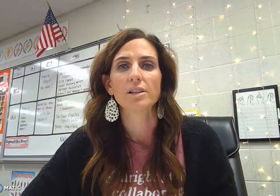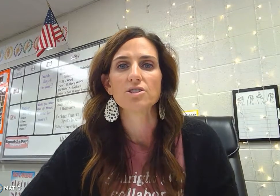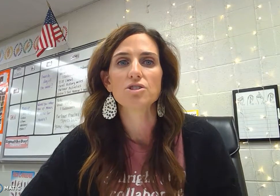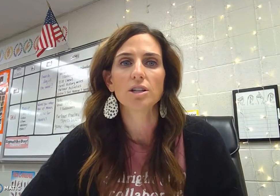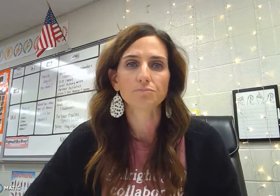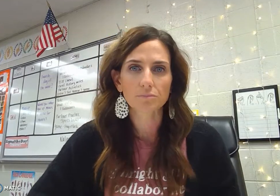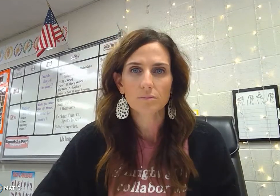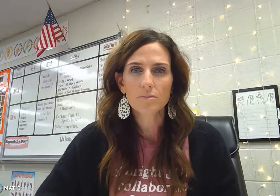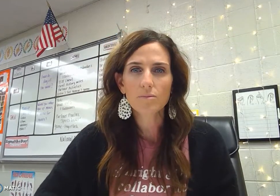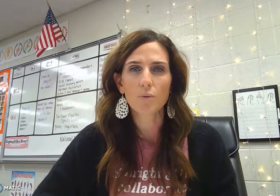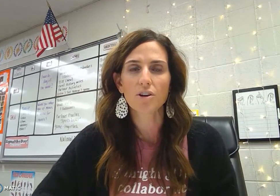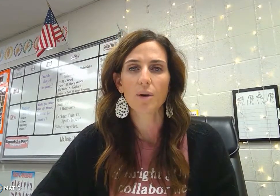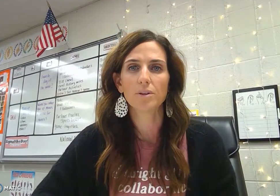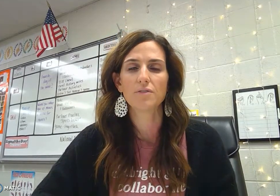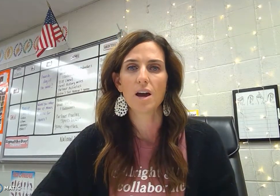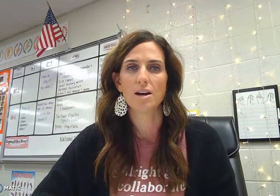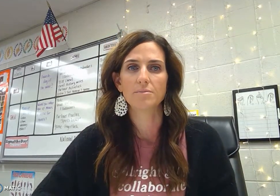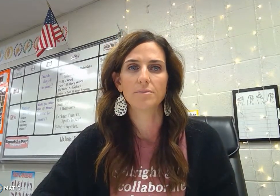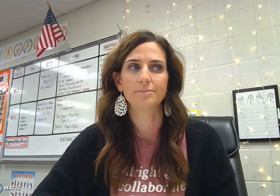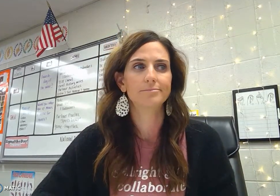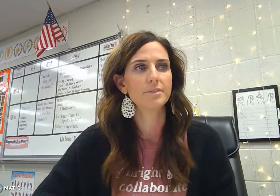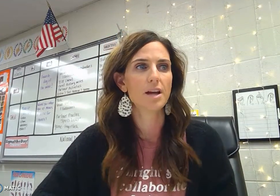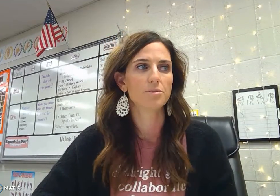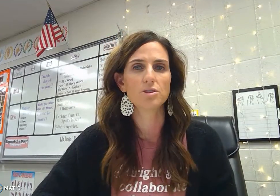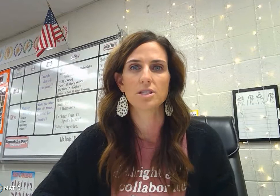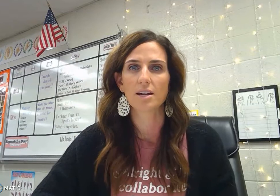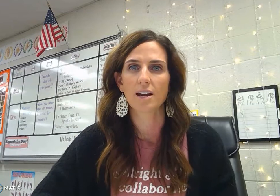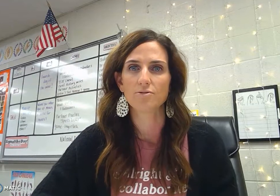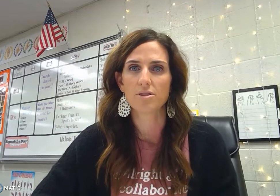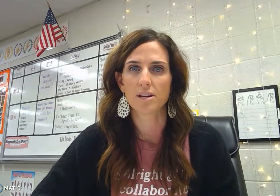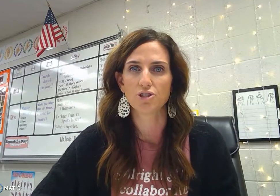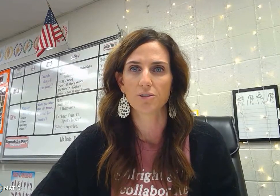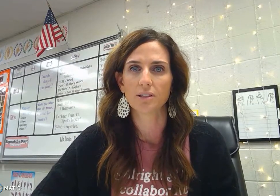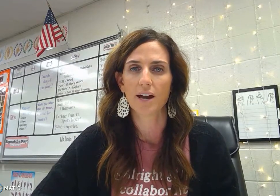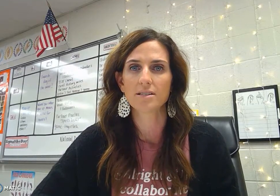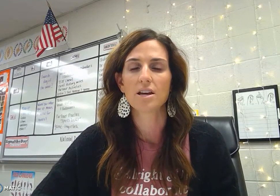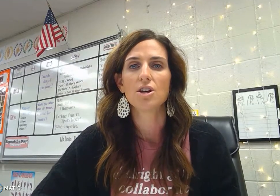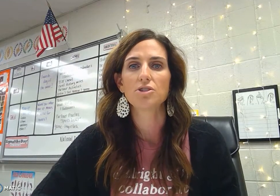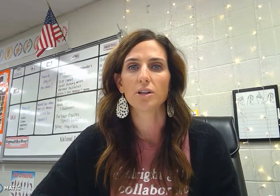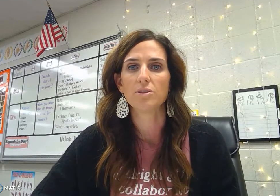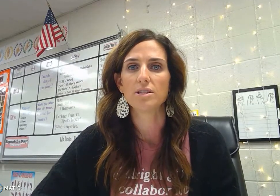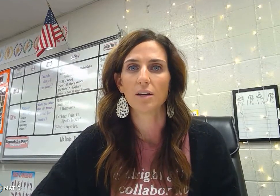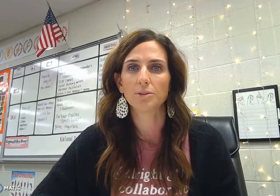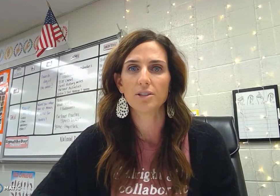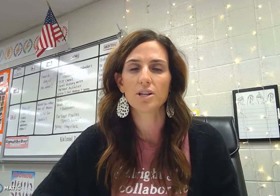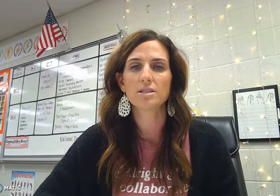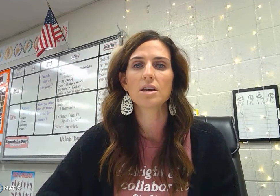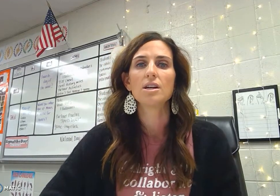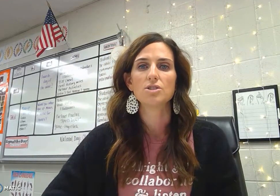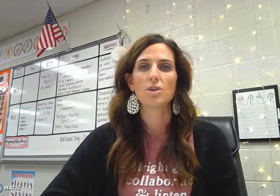Let's start with a couple of numbers that I showed in class, starting with the double digits. So